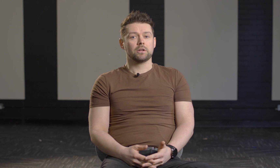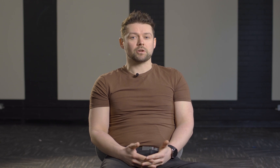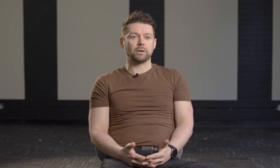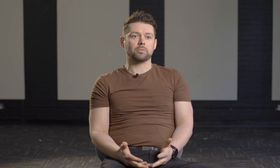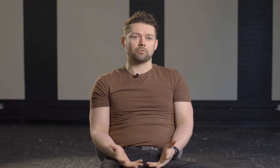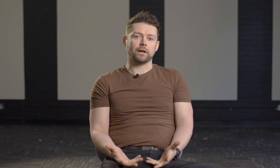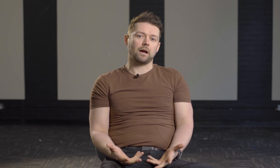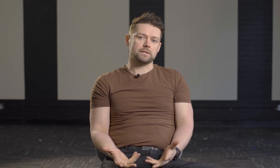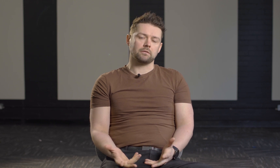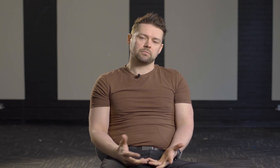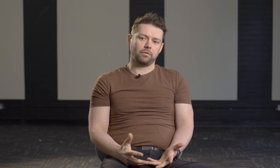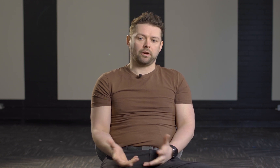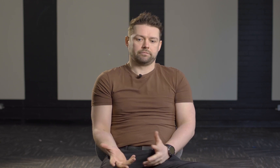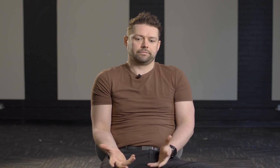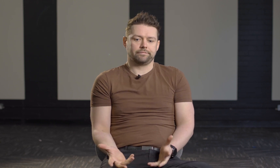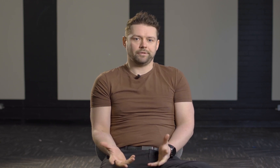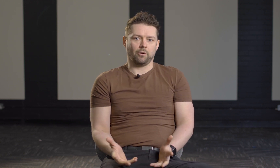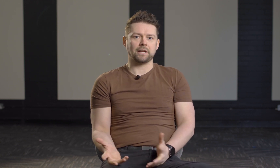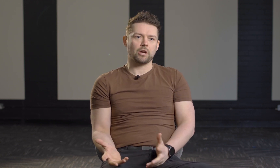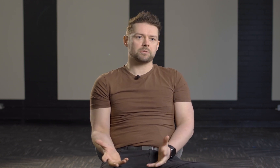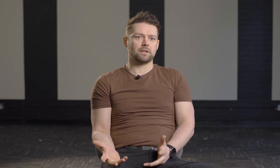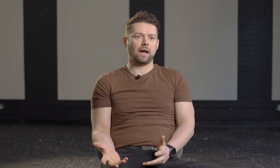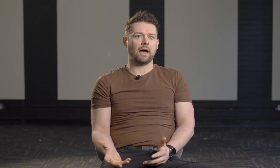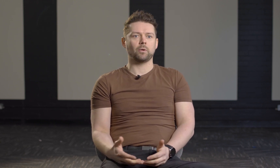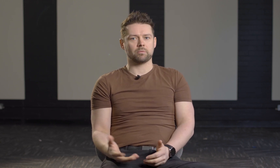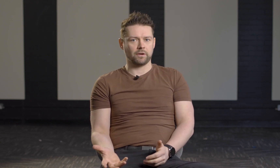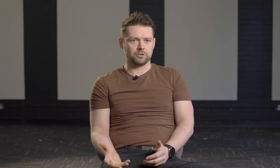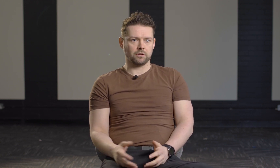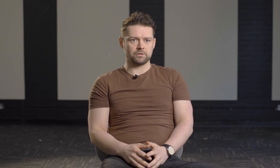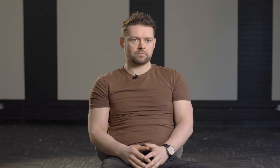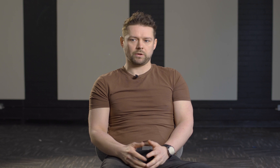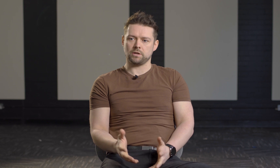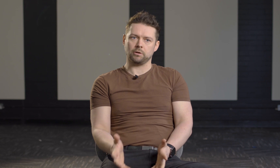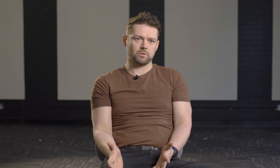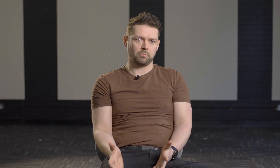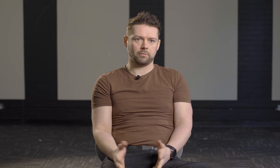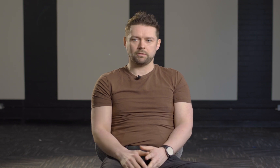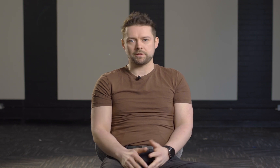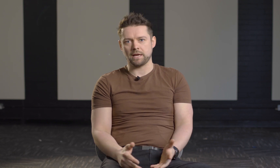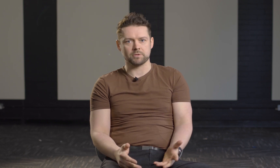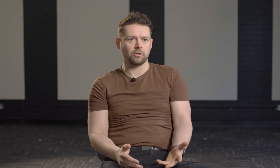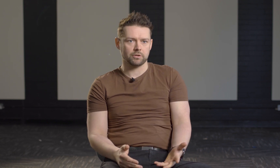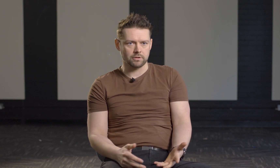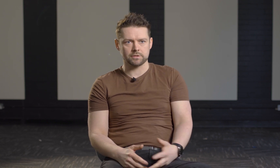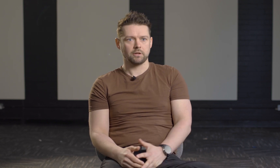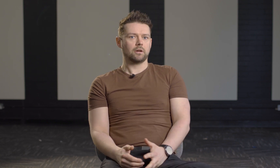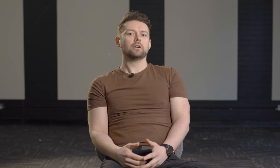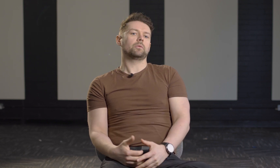So people are realising that, interpreters are there, we're professionals, we turn up to an appointment the same as a doctor does, we do